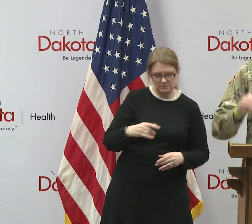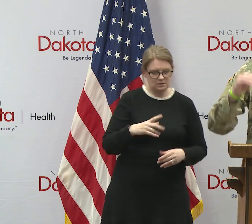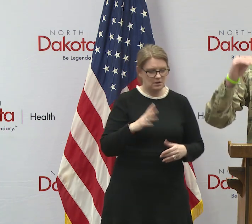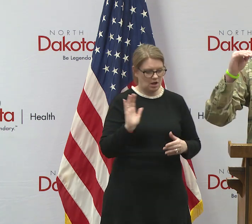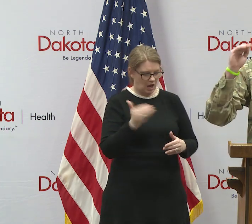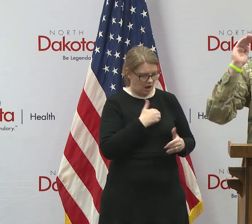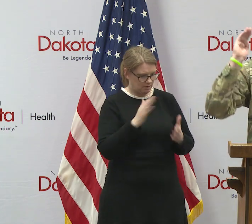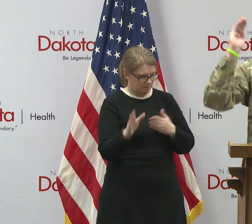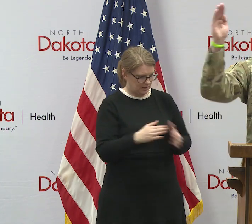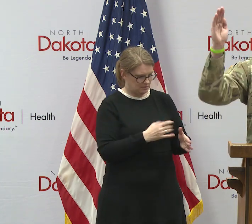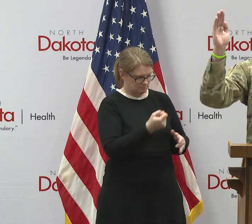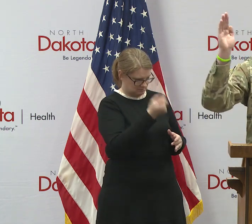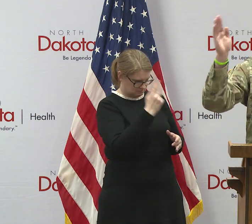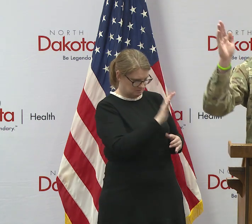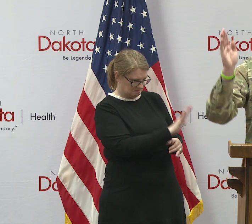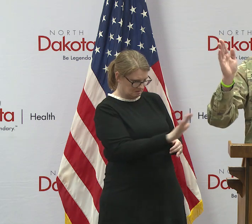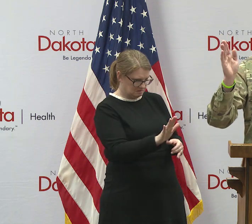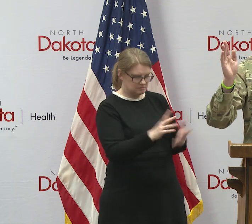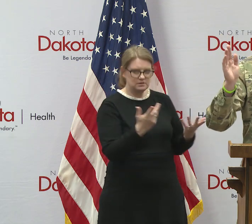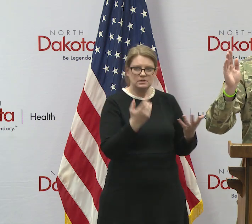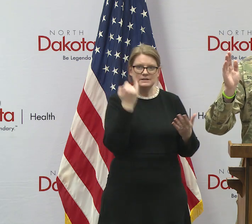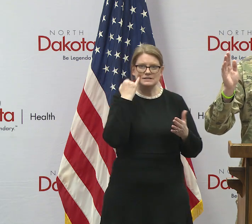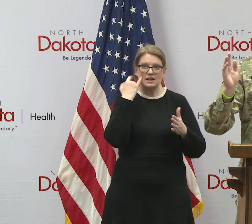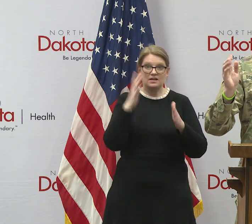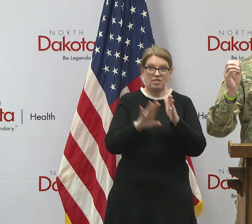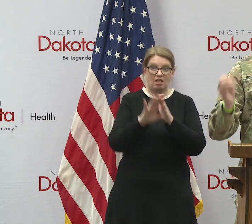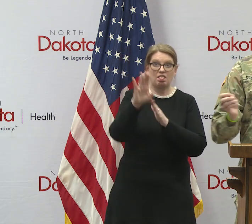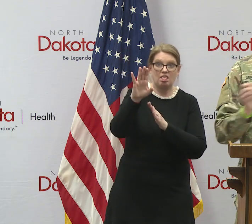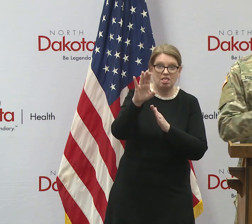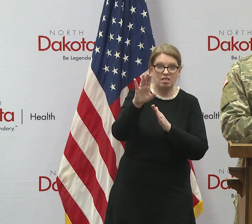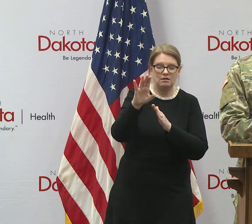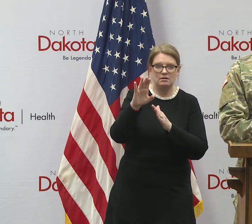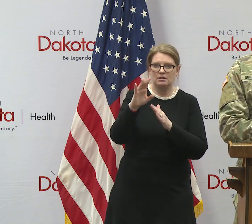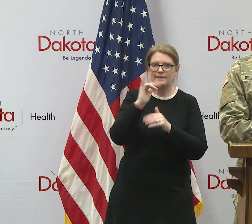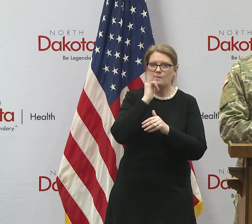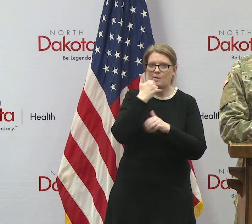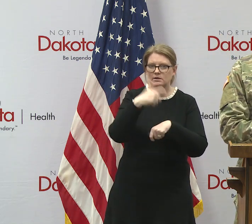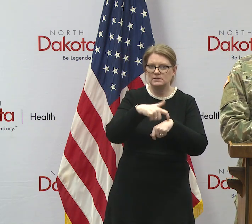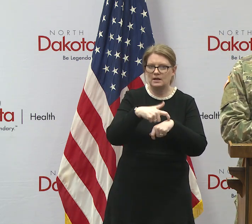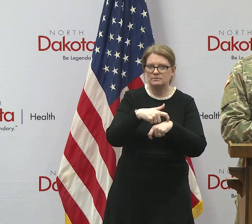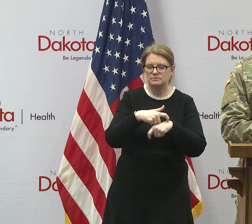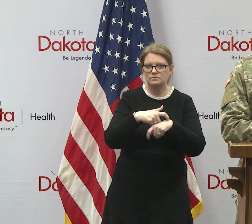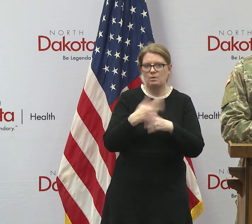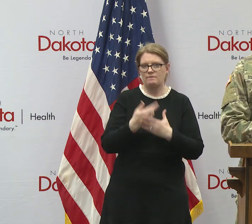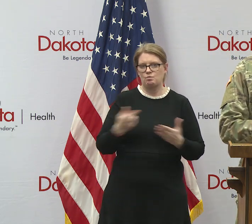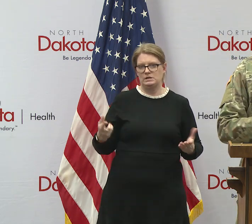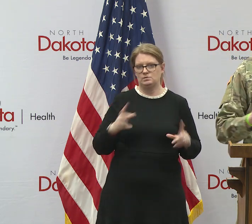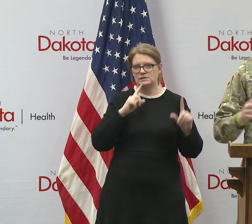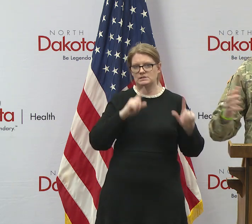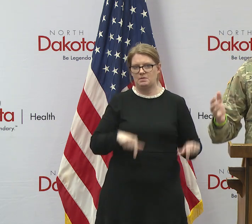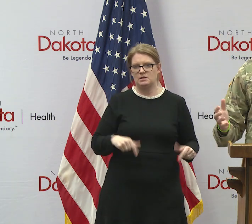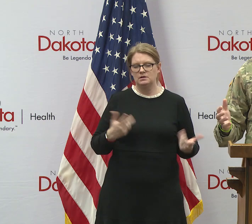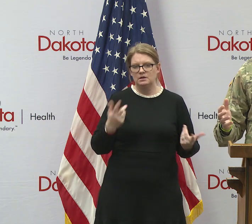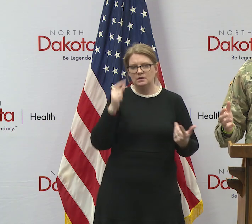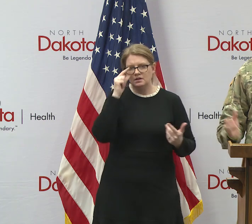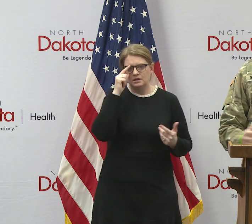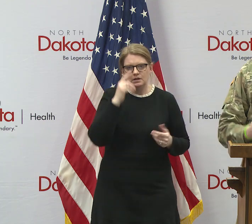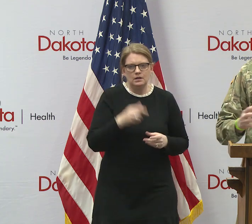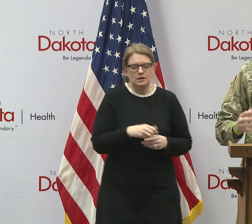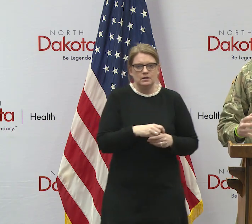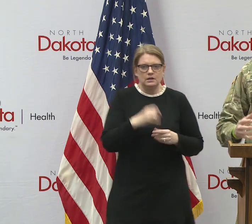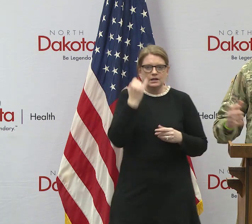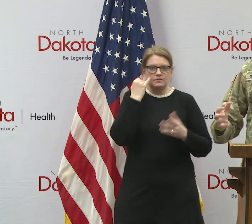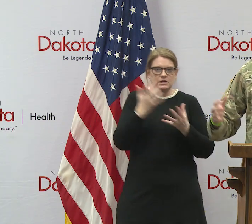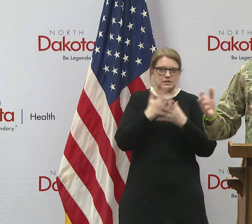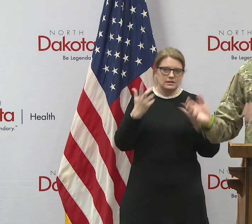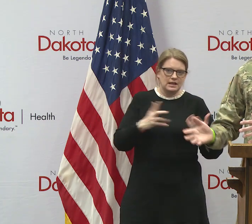that if that peak hits at the wrong time, that we have the resources to respond. And doesn't do us any good if we have a